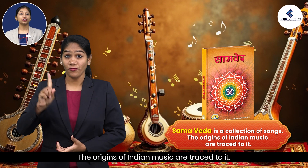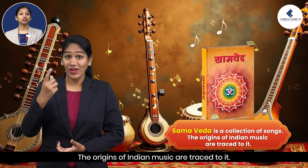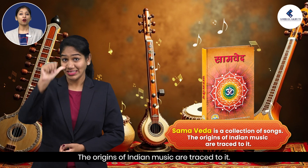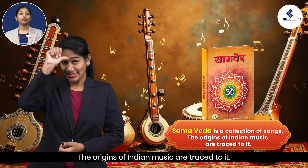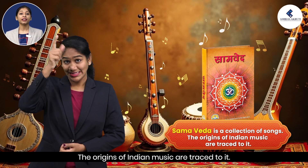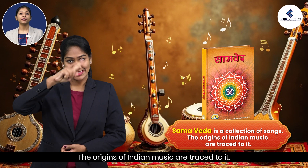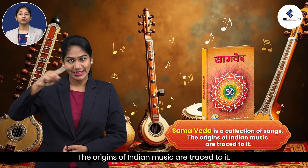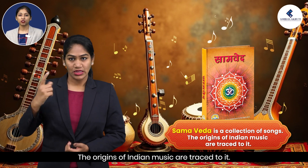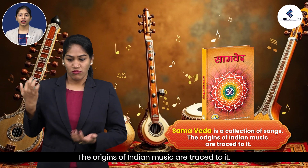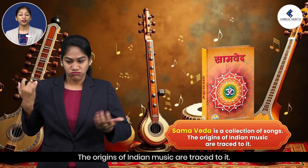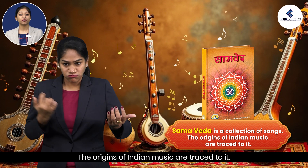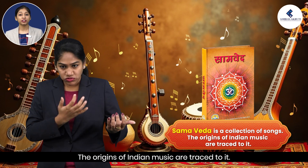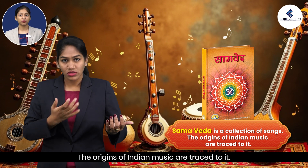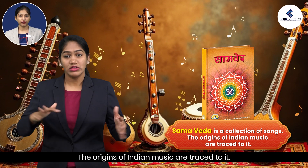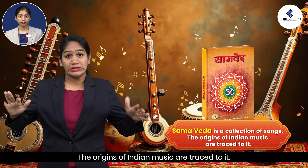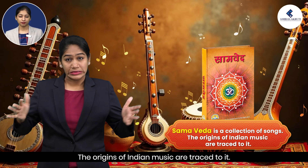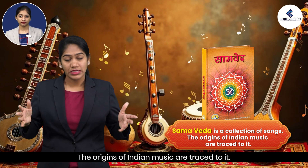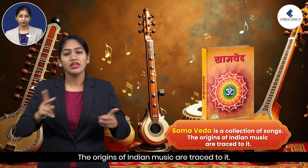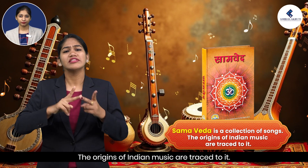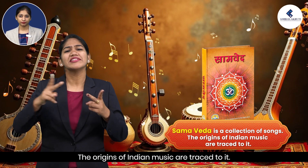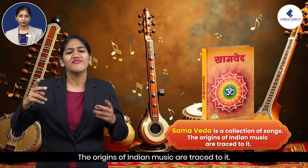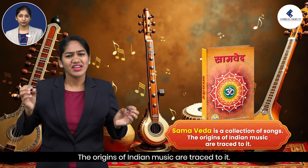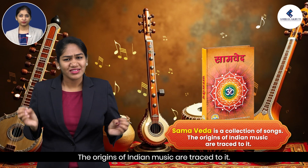The origins of Indian music are traced to it.